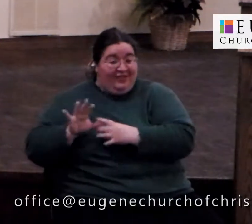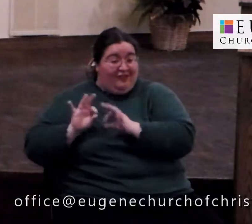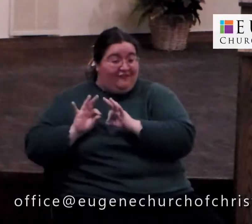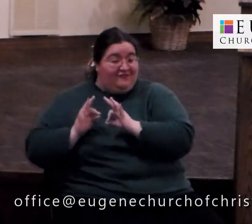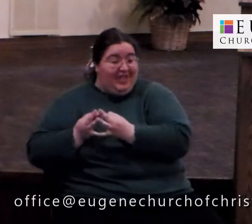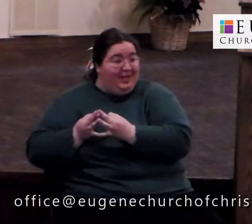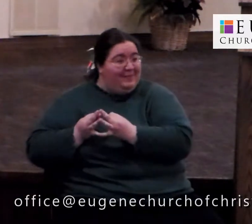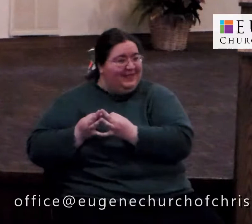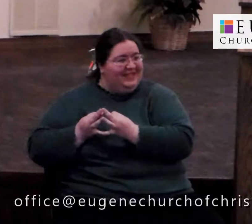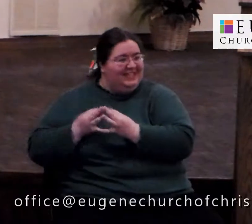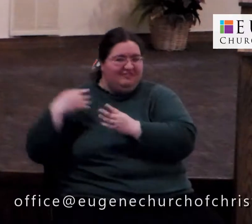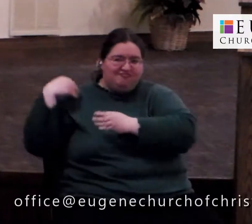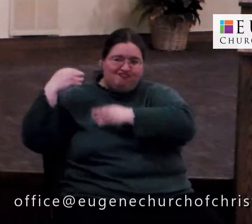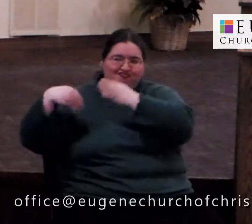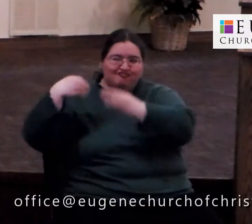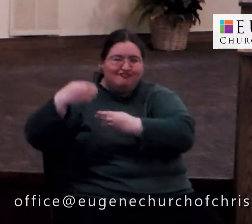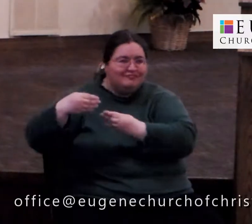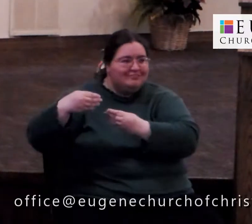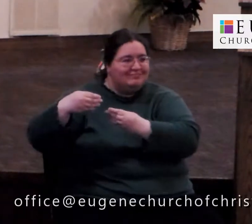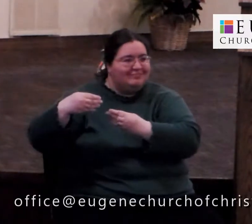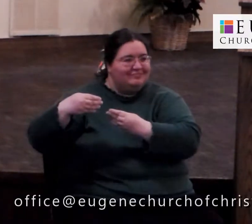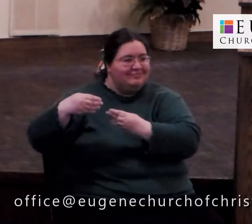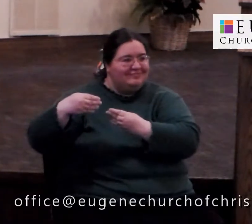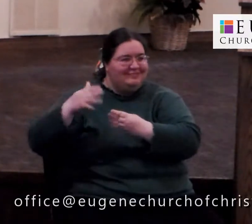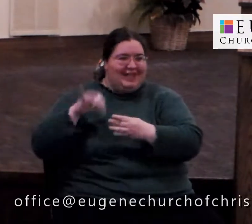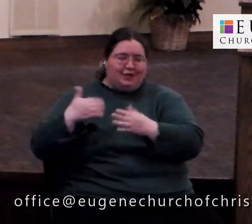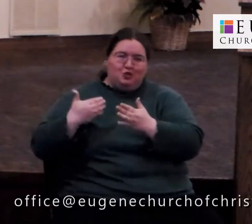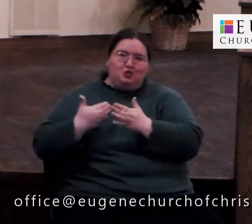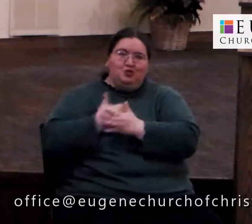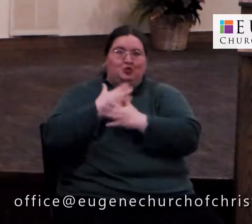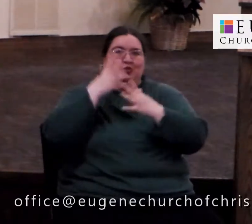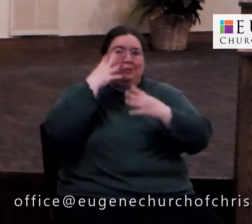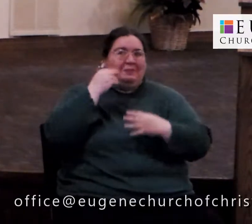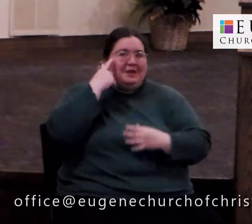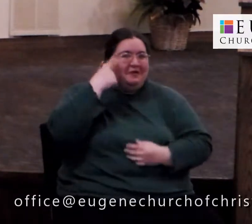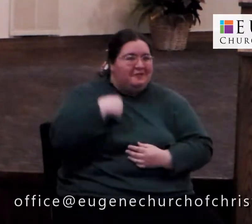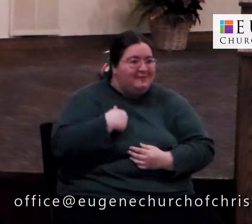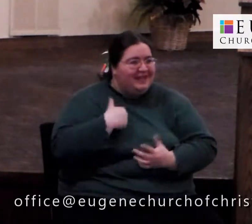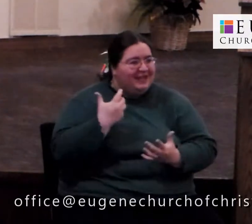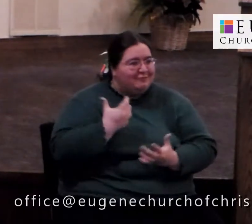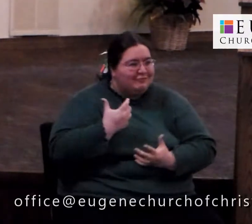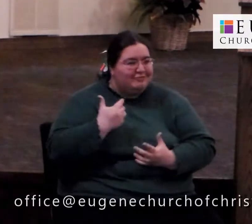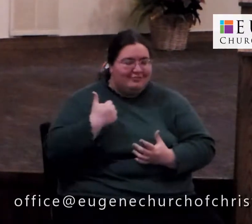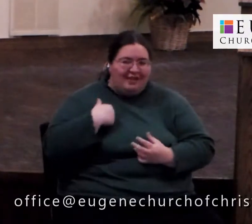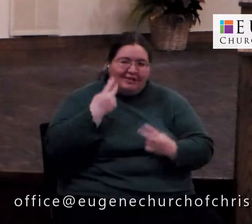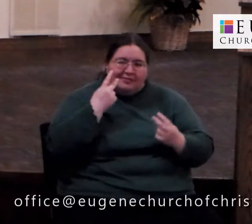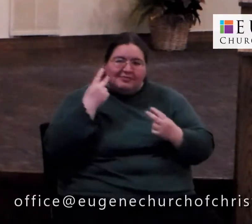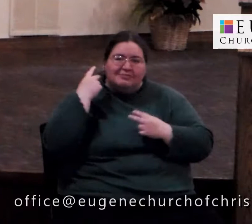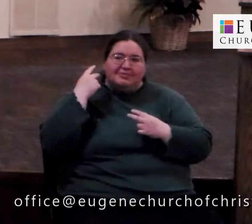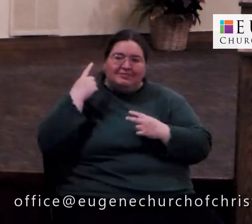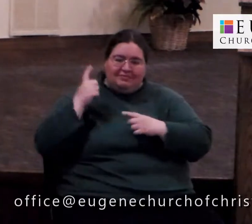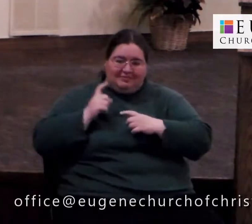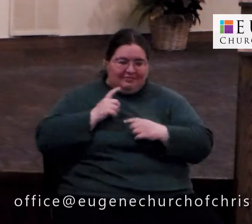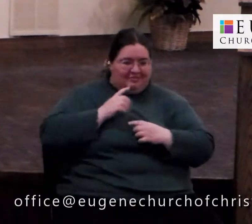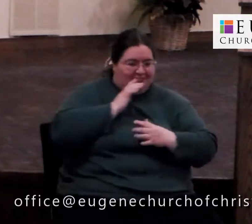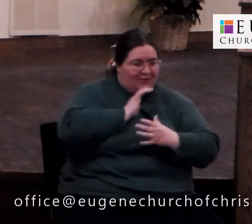our family during the time we've been here. We have been included in family things that have opened up a new side of family to me that I never